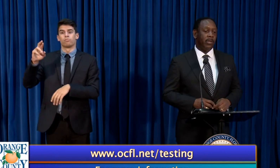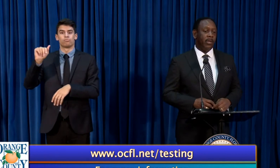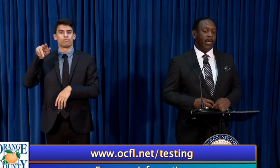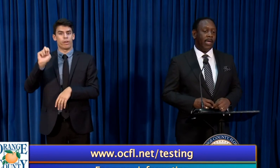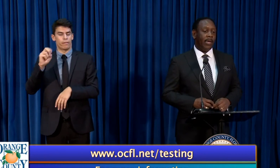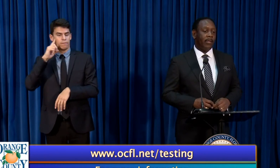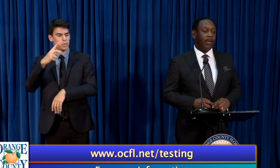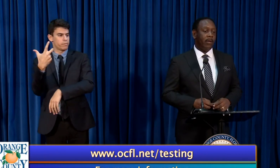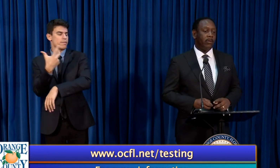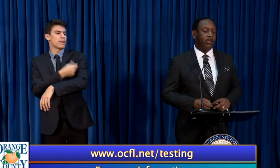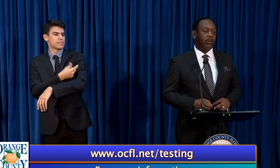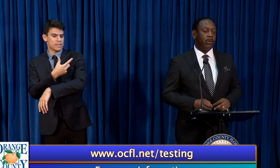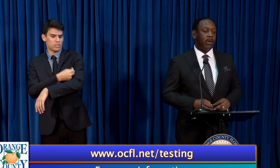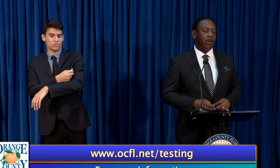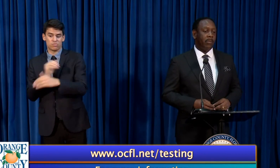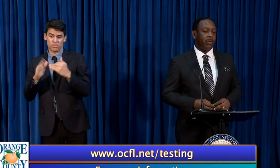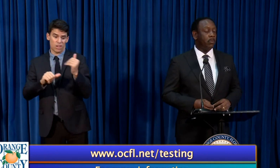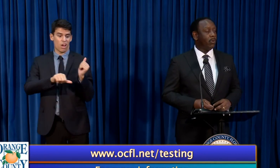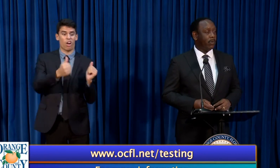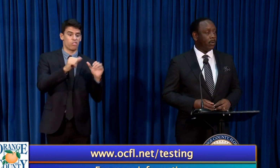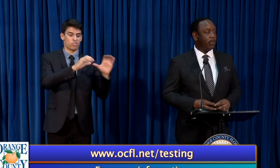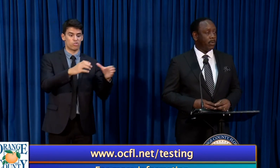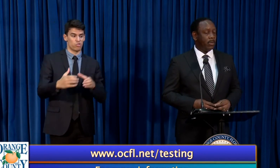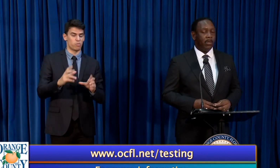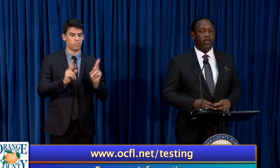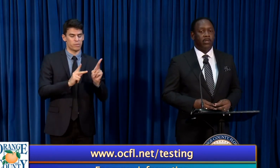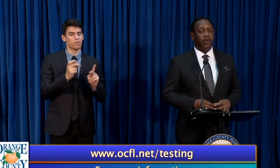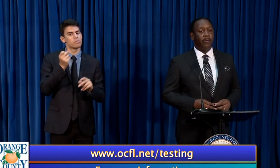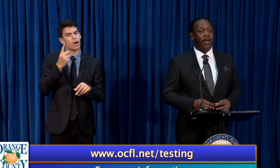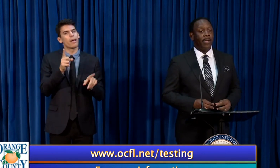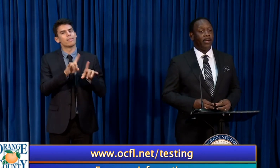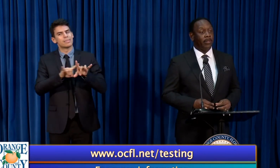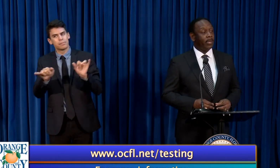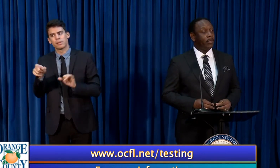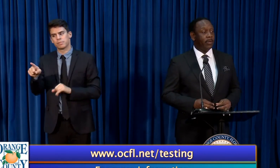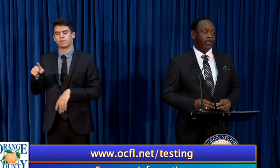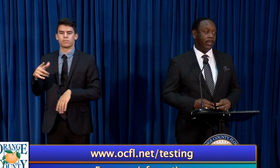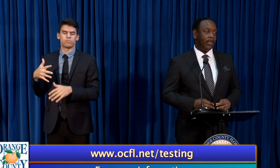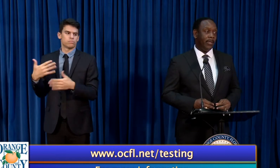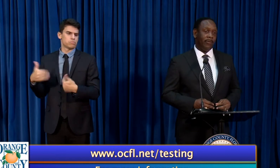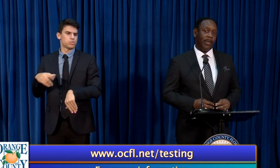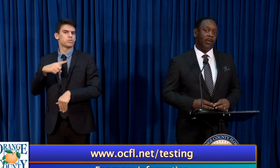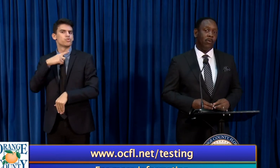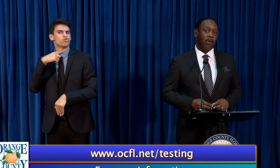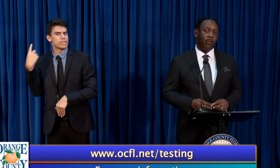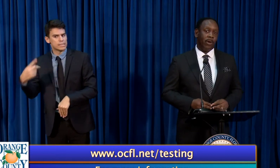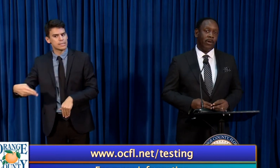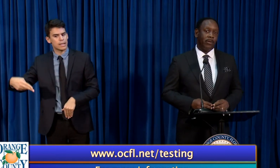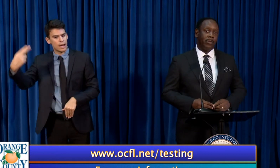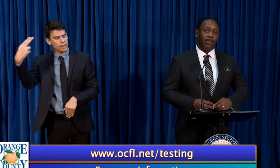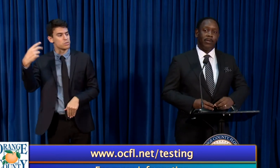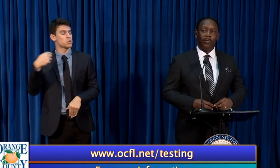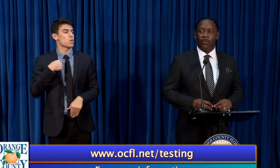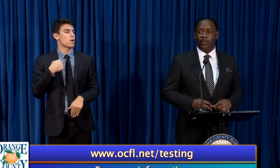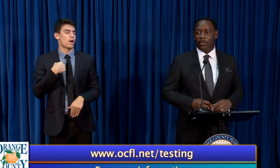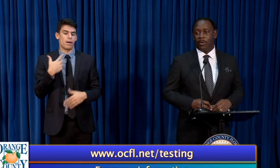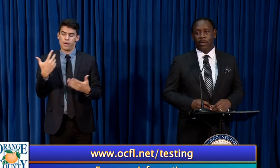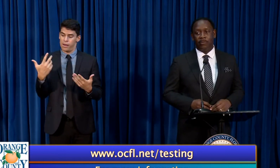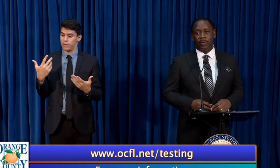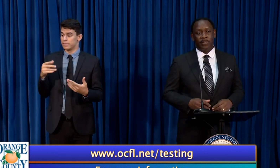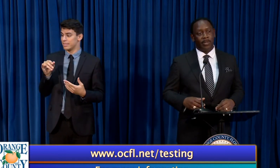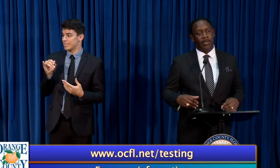individuals, and they also are much more vulnerable. So I continue to see if anyone wears the